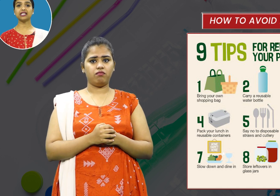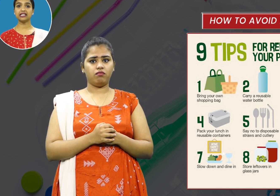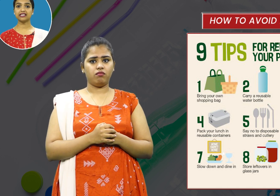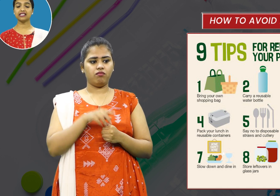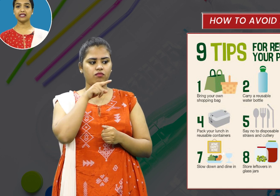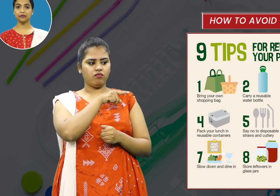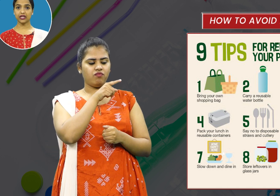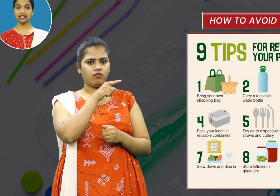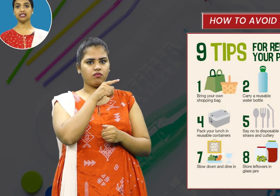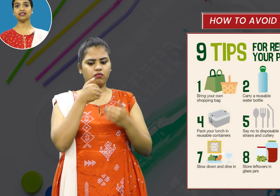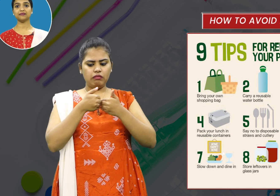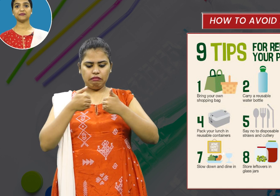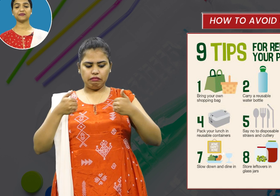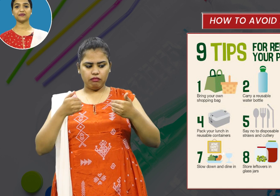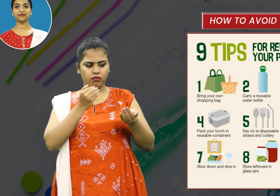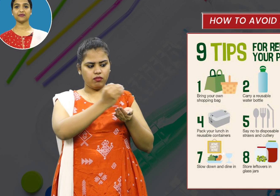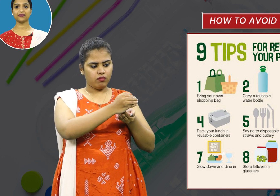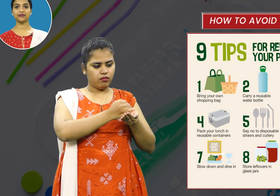should be collected separately